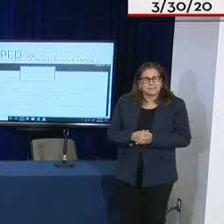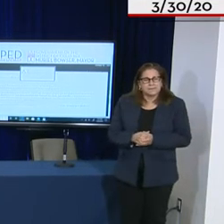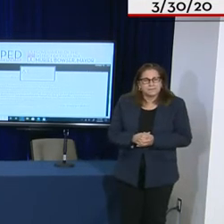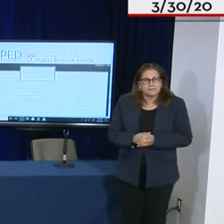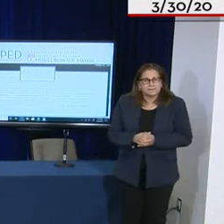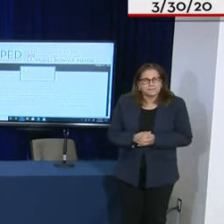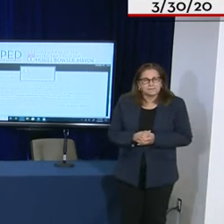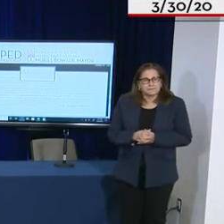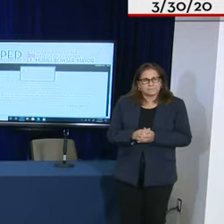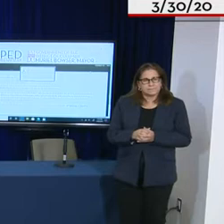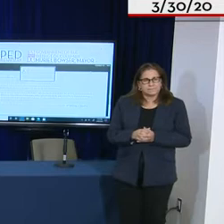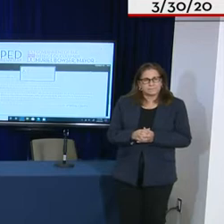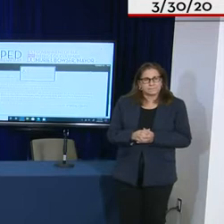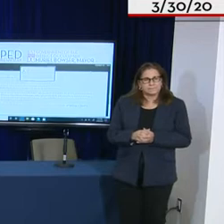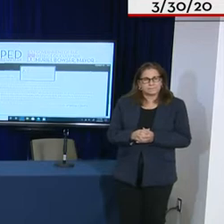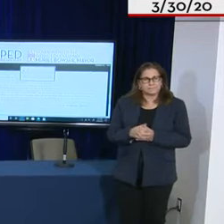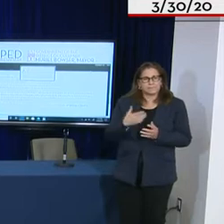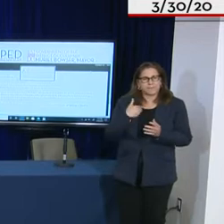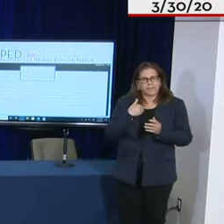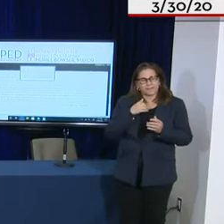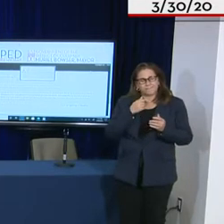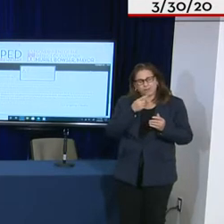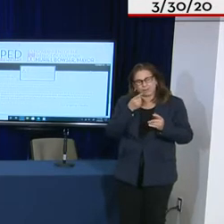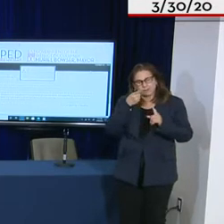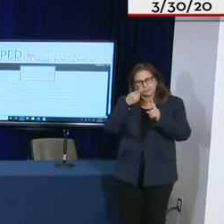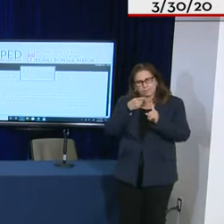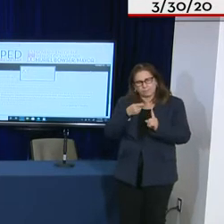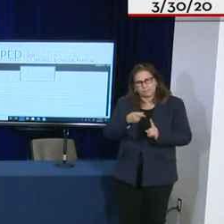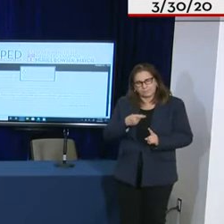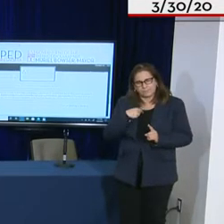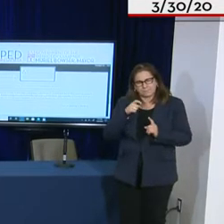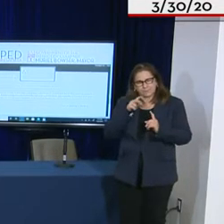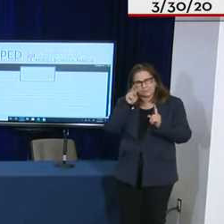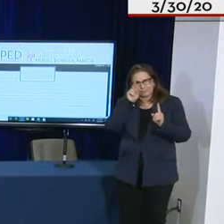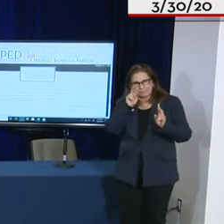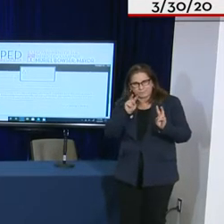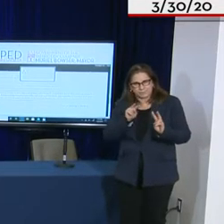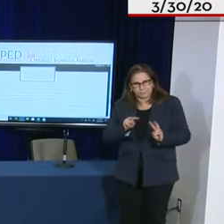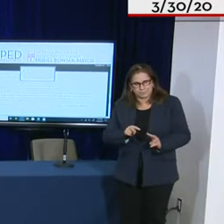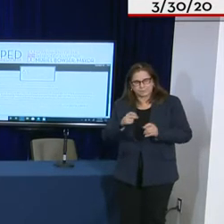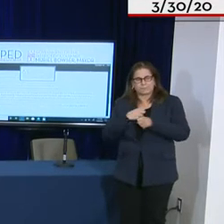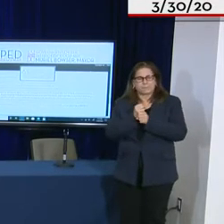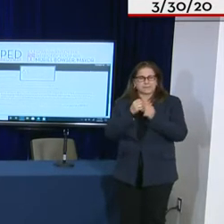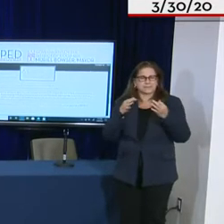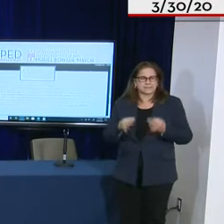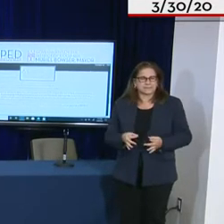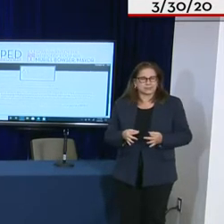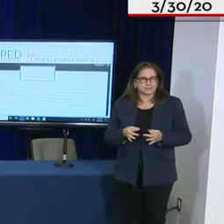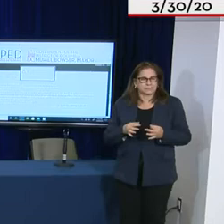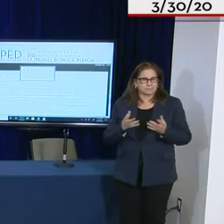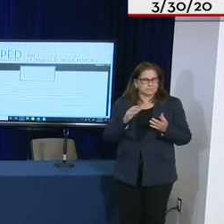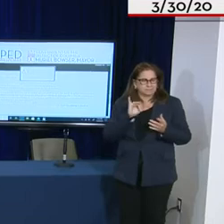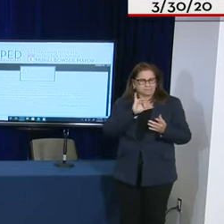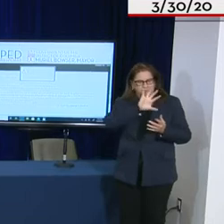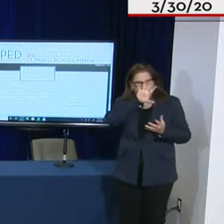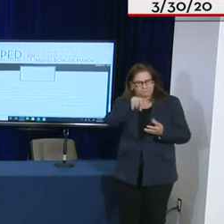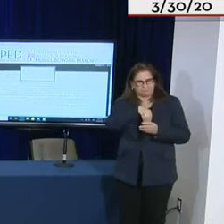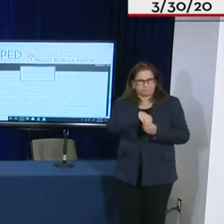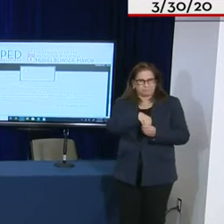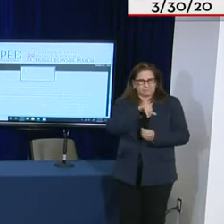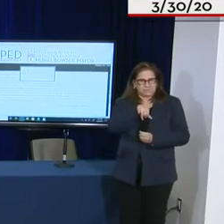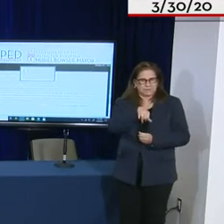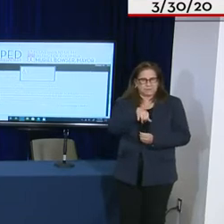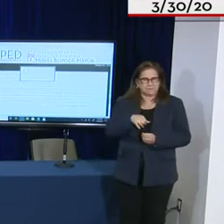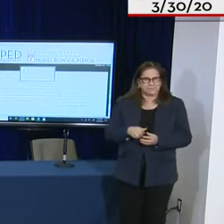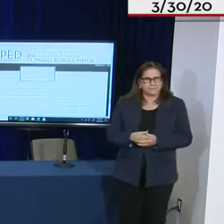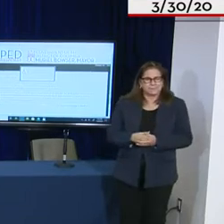points that we will be looking at and reviewing. So we'll be basing all of our decisions on that. And again, that award is